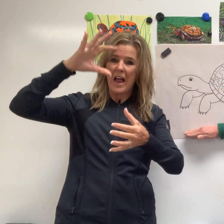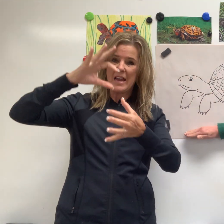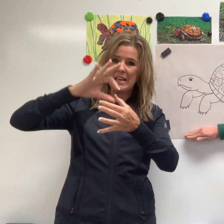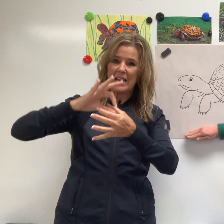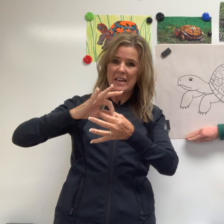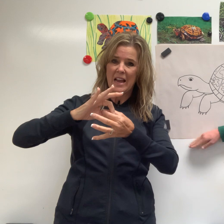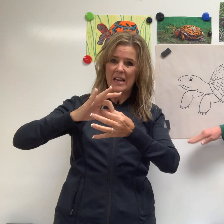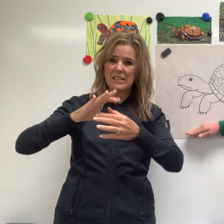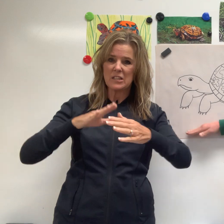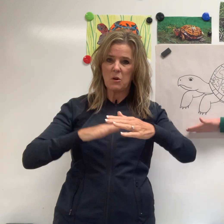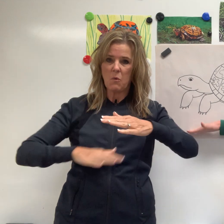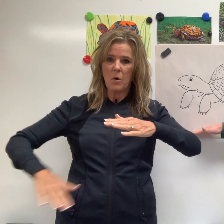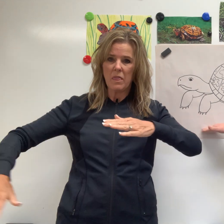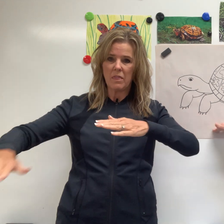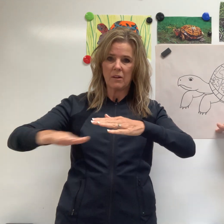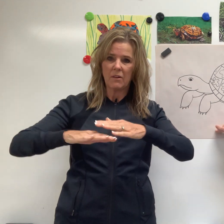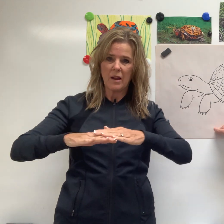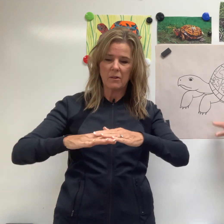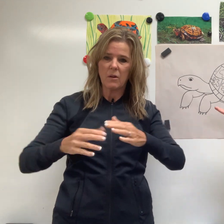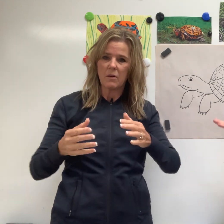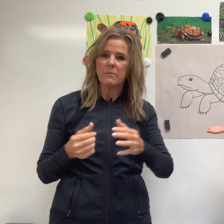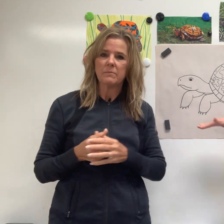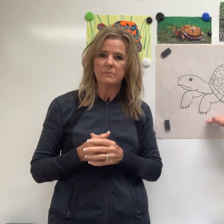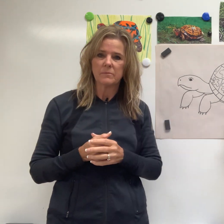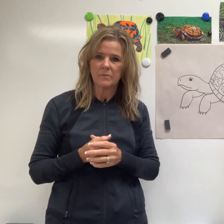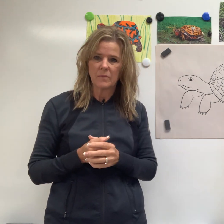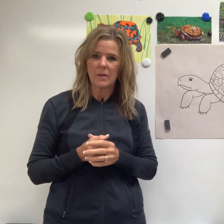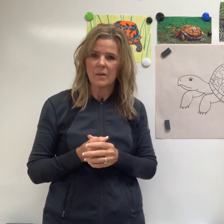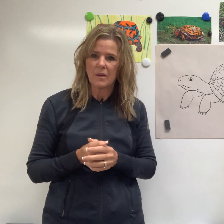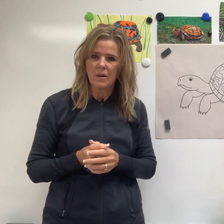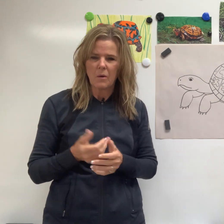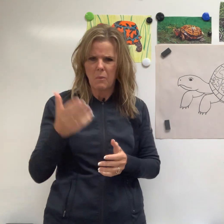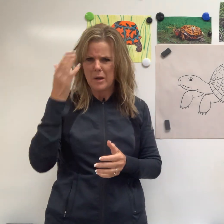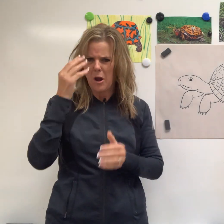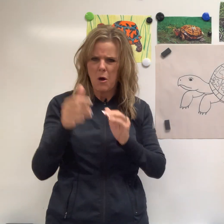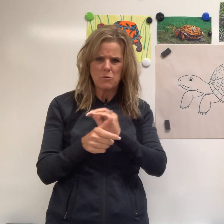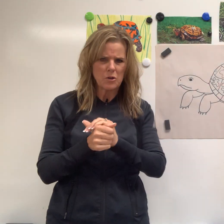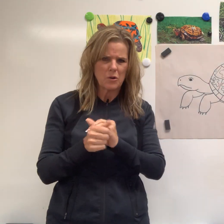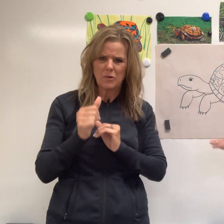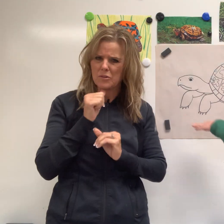line way down here or he's gonna look like he's floating. And we know turtles do not float.